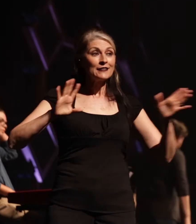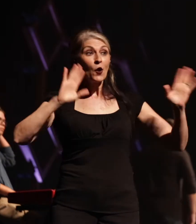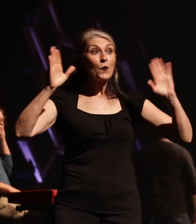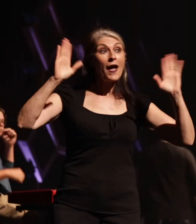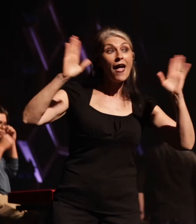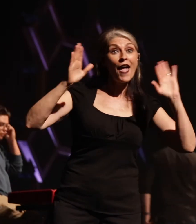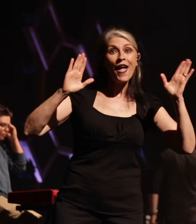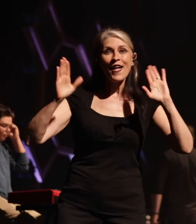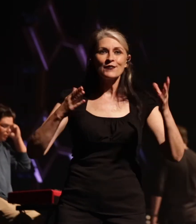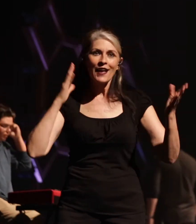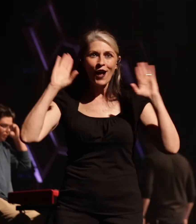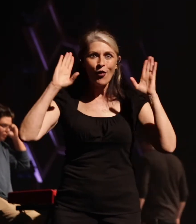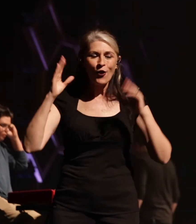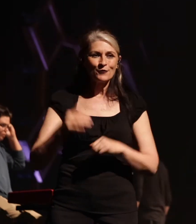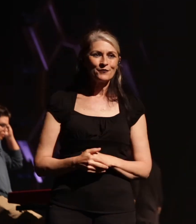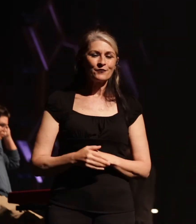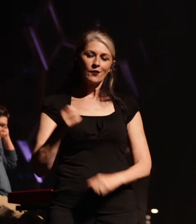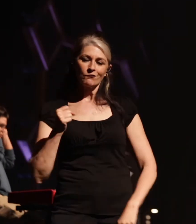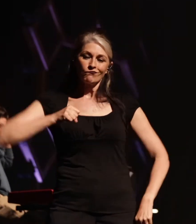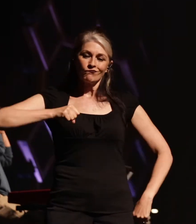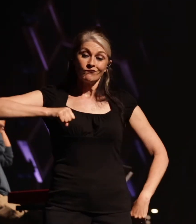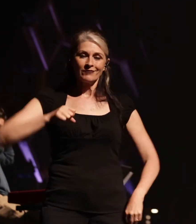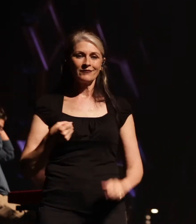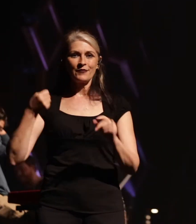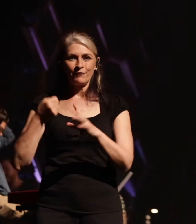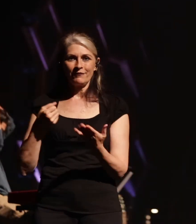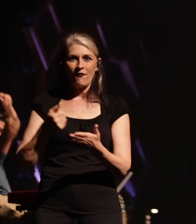wave. And yeah, if you want a fist bump, maybe you could fist bump.